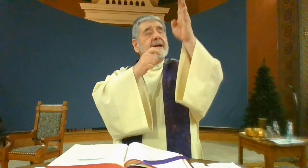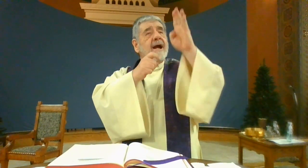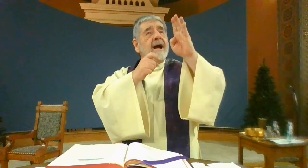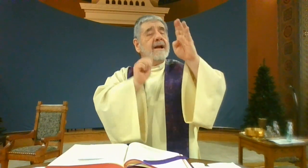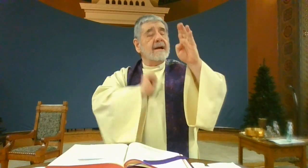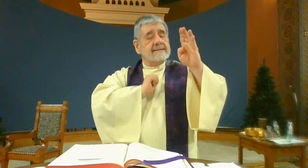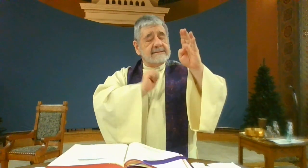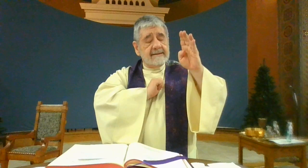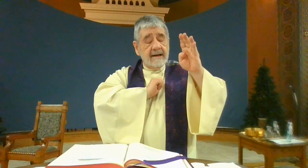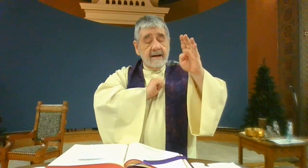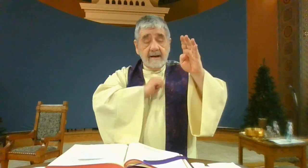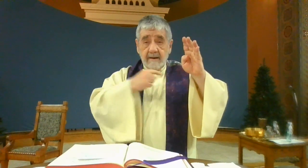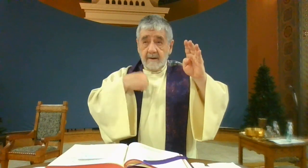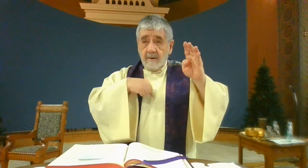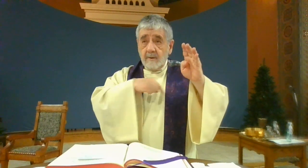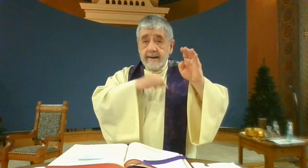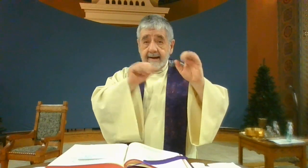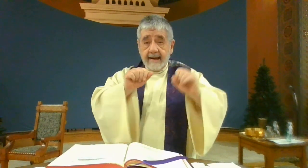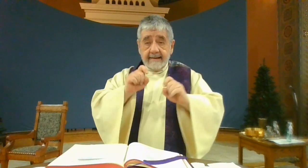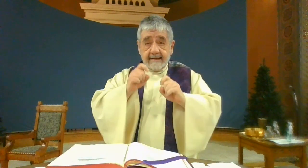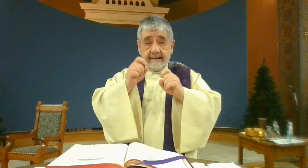If we give ourselves to God,